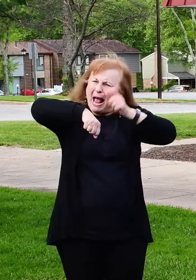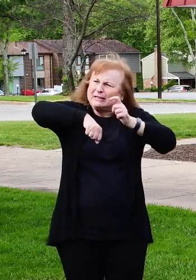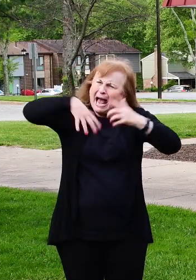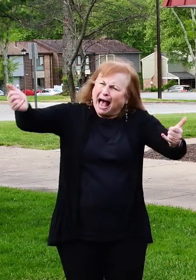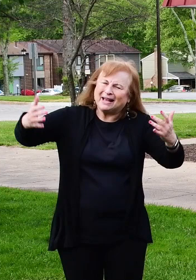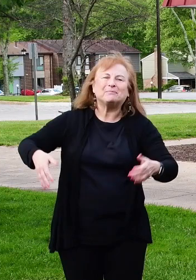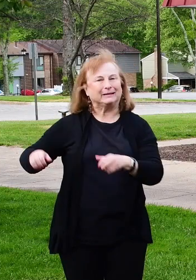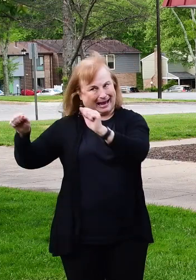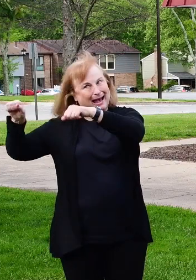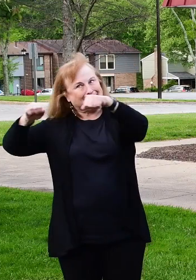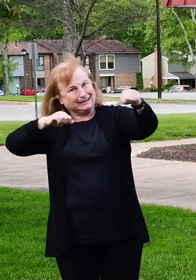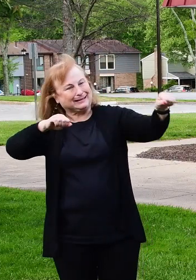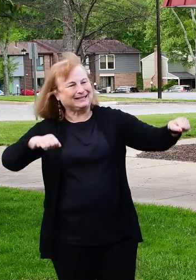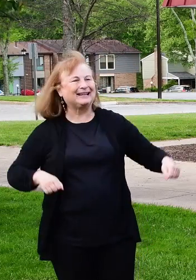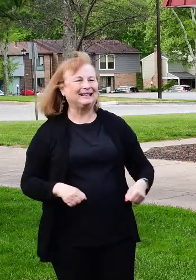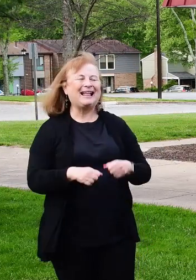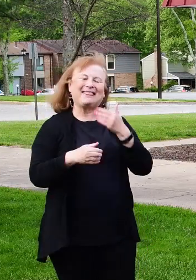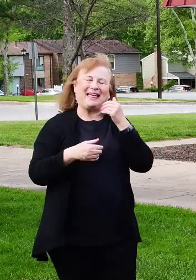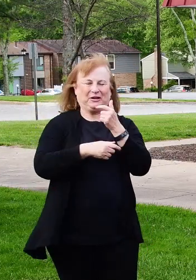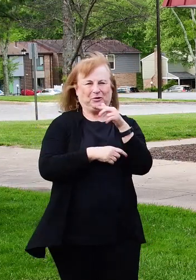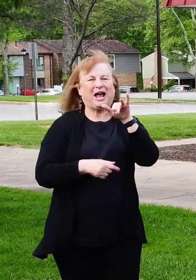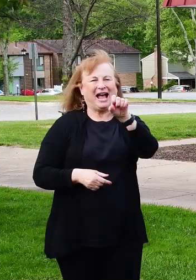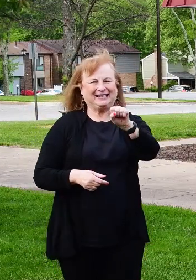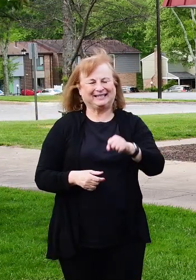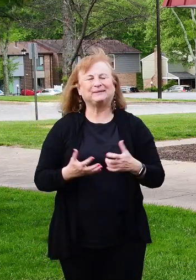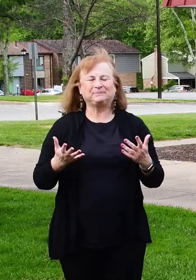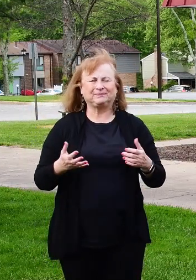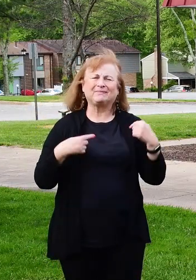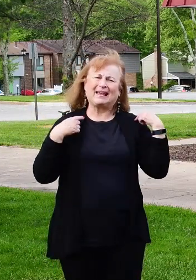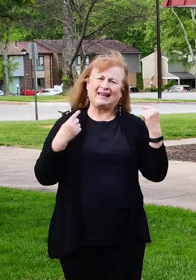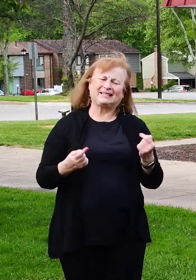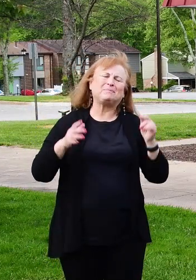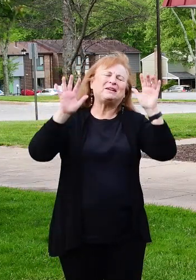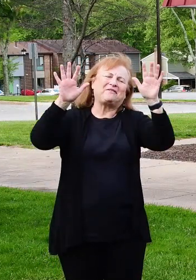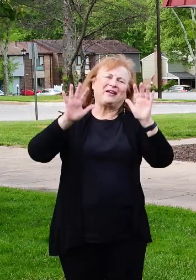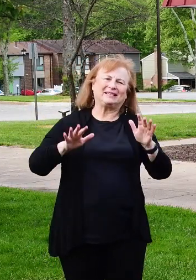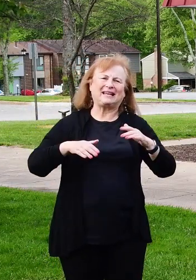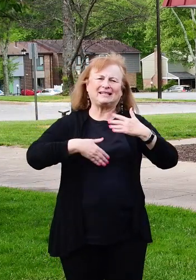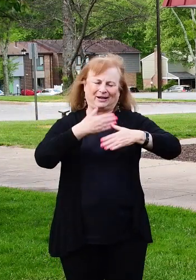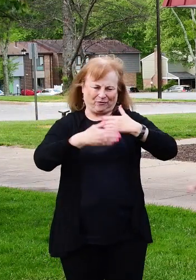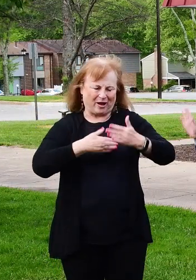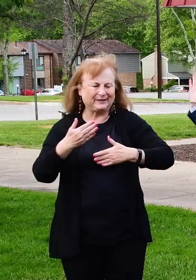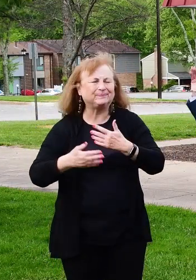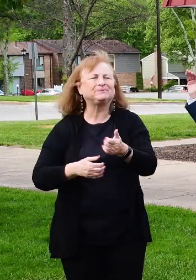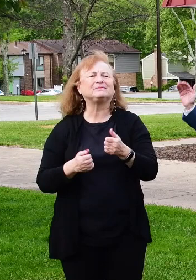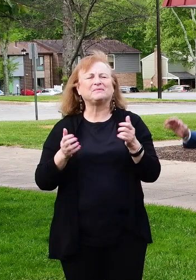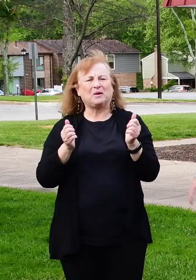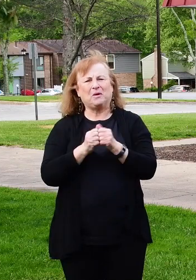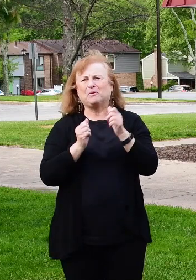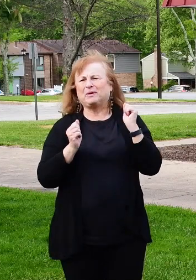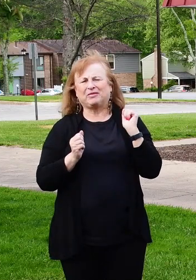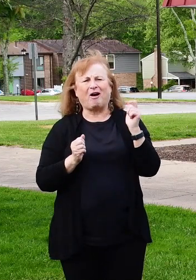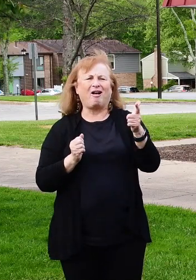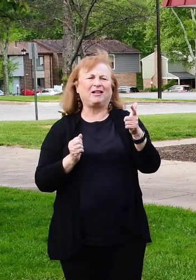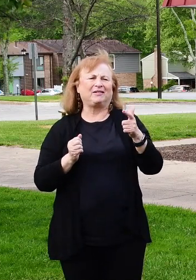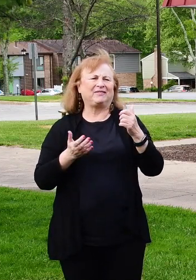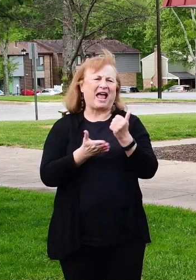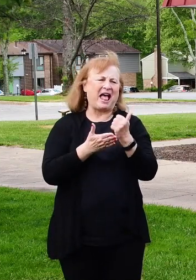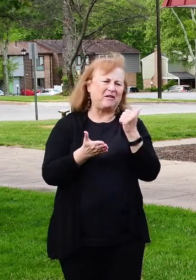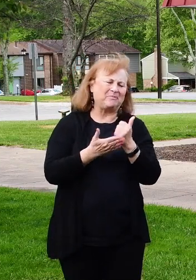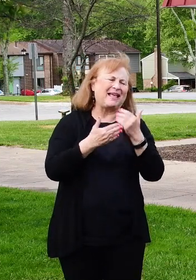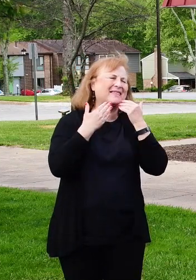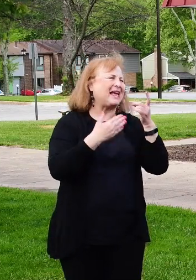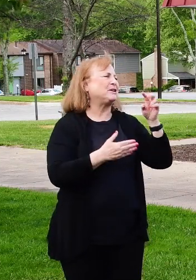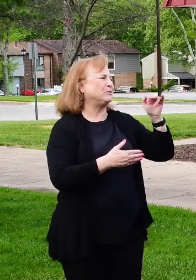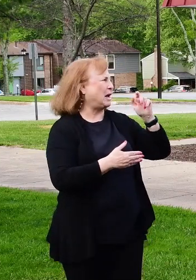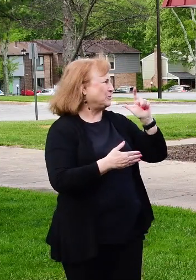time! Thank you, guys. It's been a fantastic run with all of the help. Thank you,